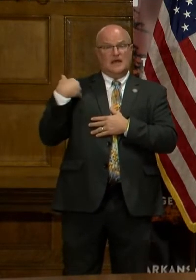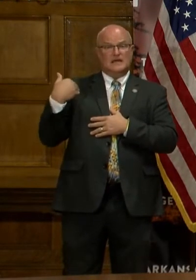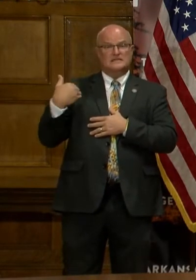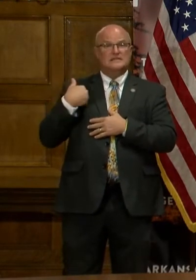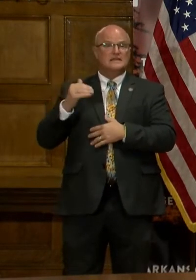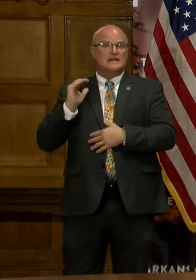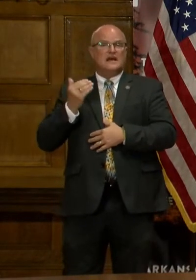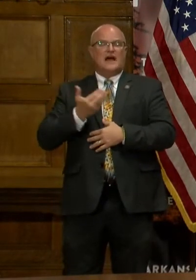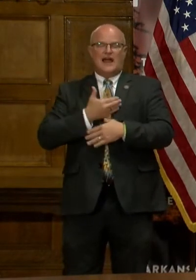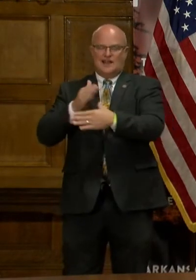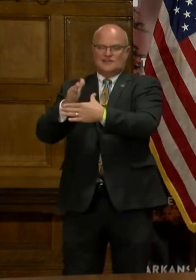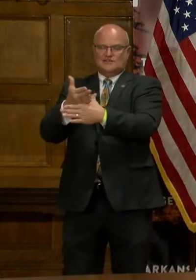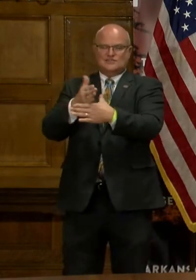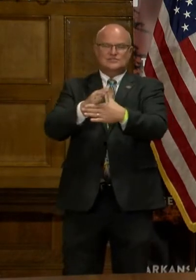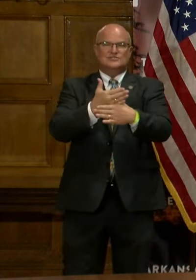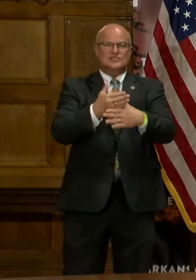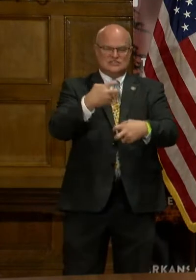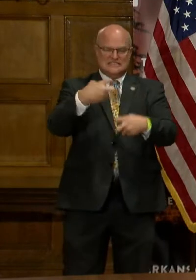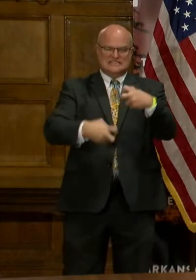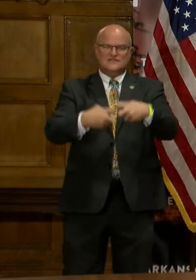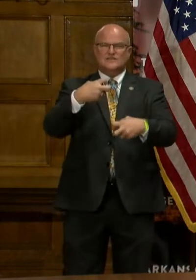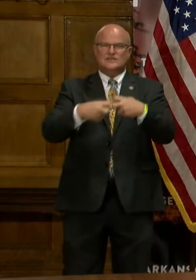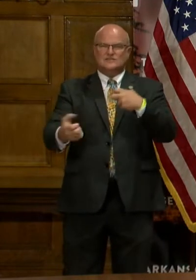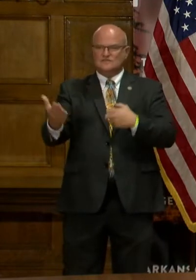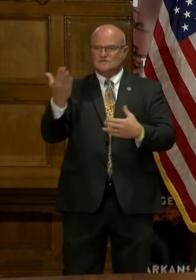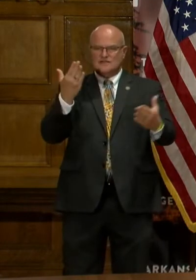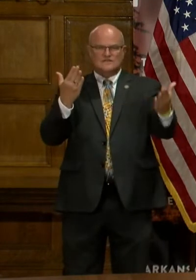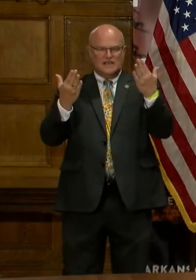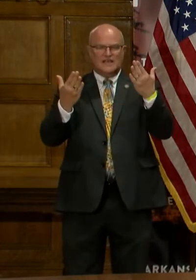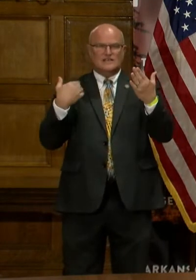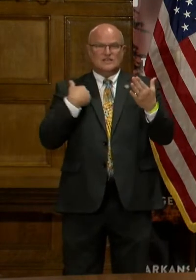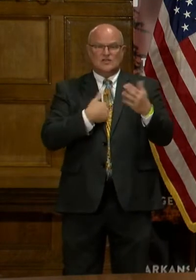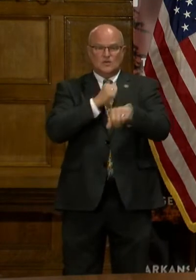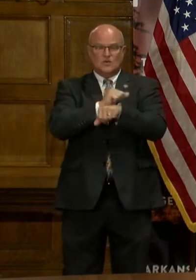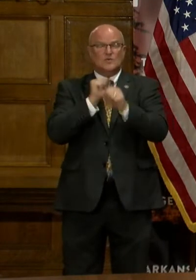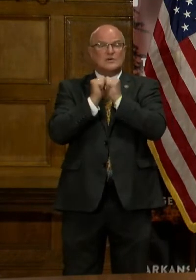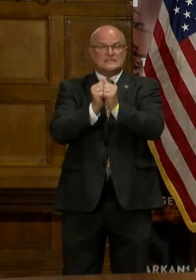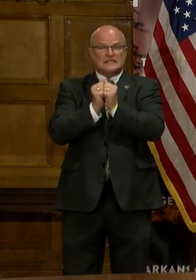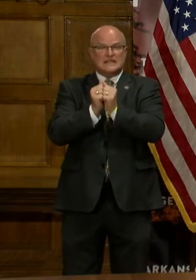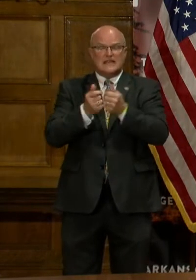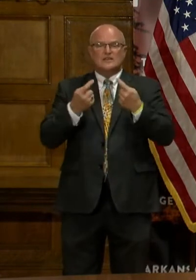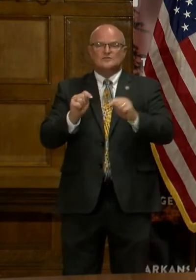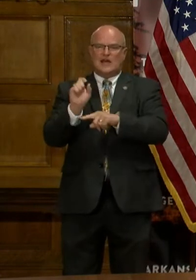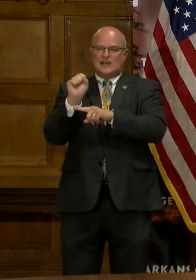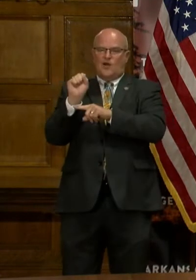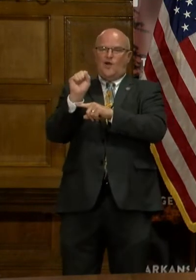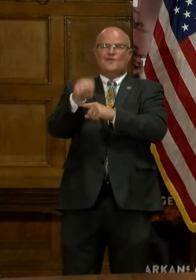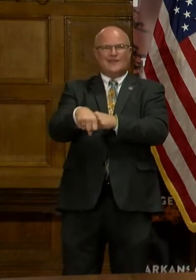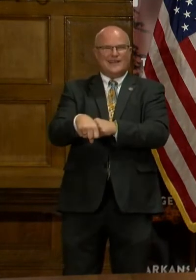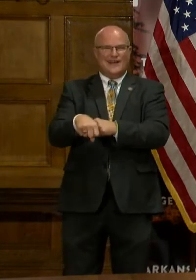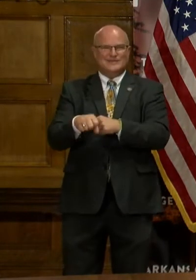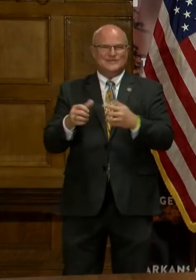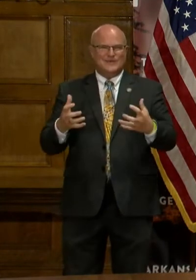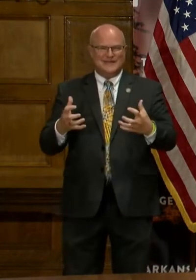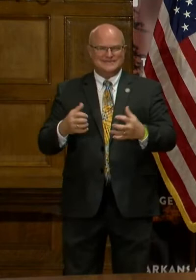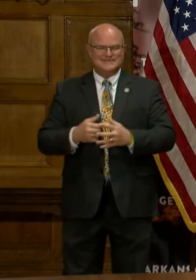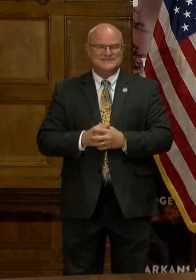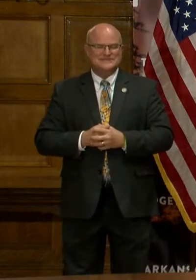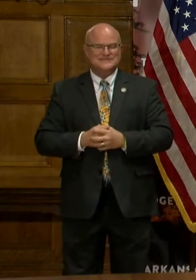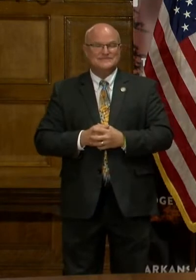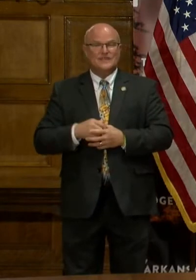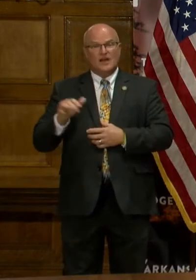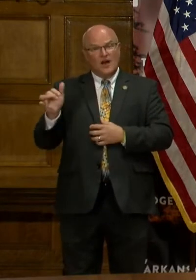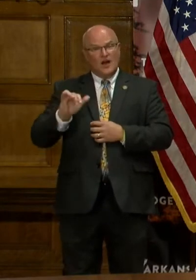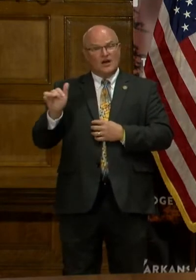of our shared difficulty that we work together to try and overcome. I would also say that it's